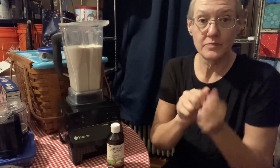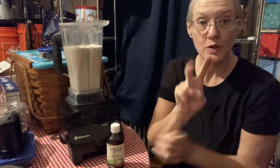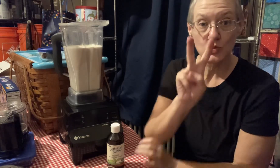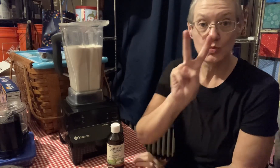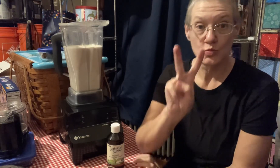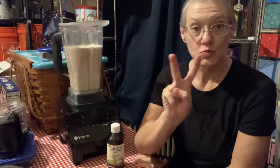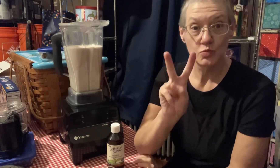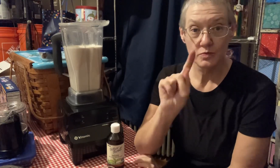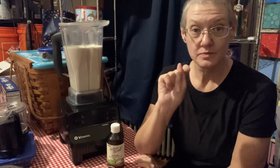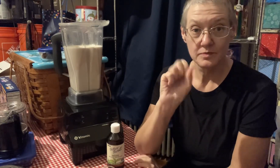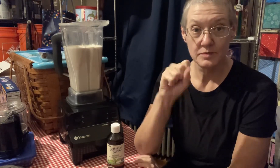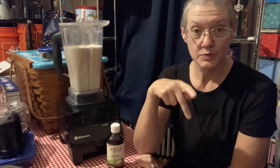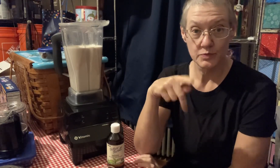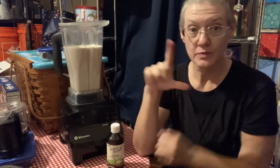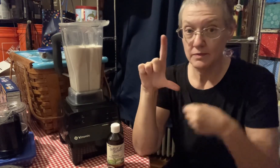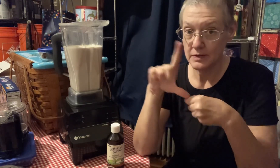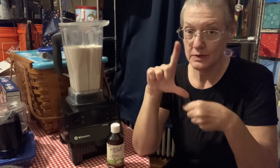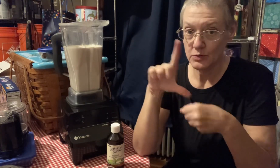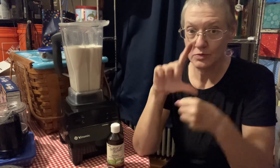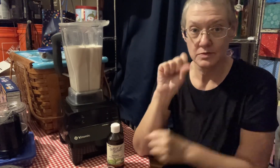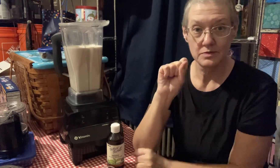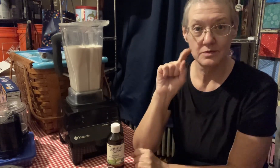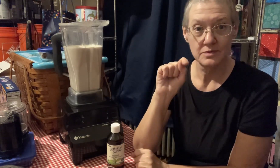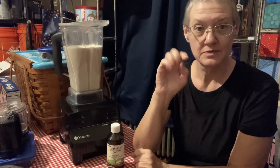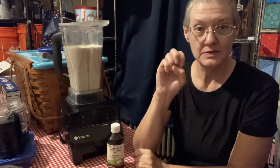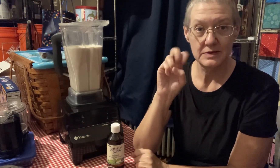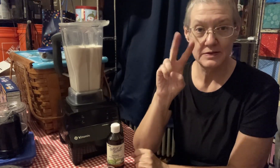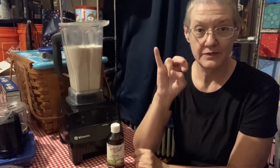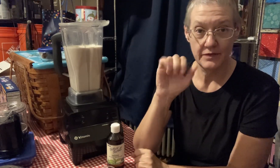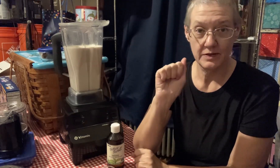We're going to start with 2 teaspoons of liquid stevia.